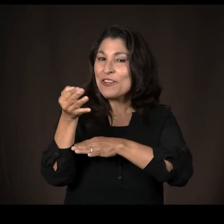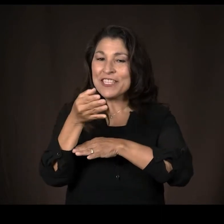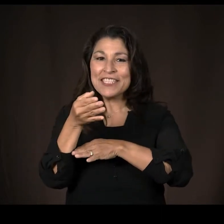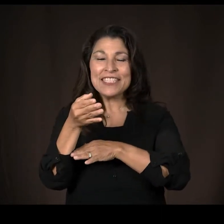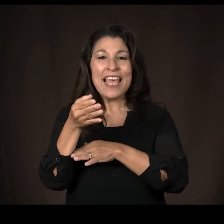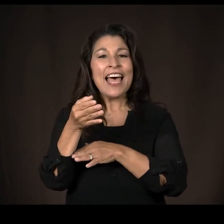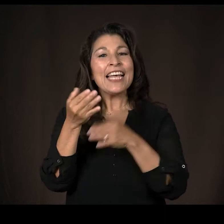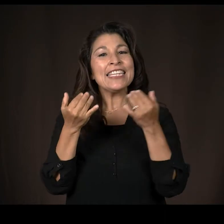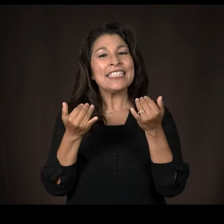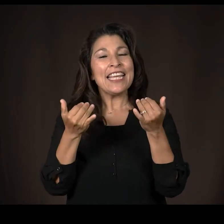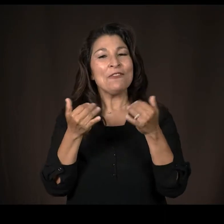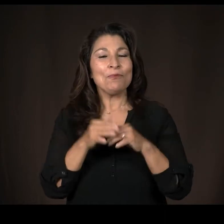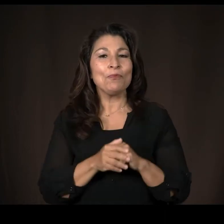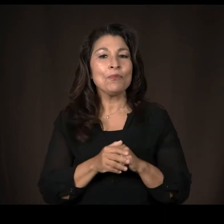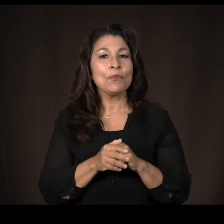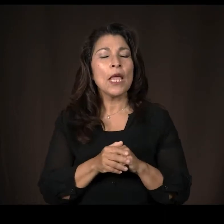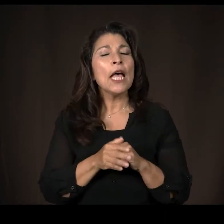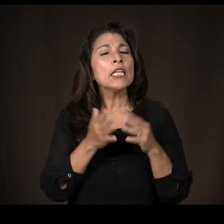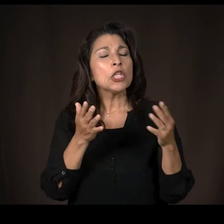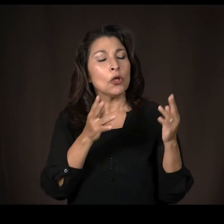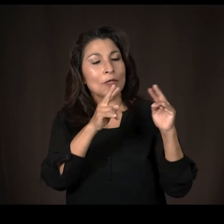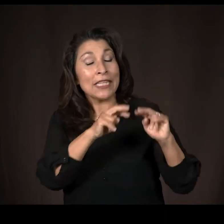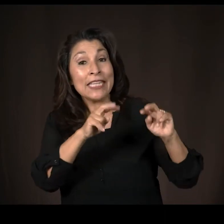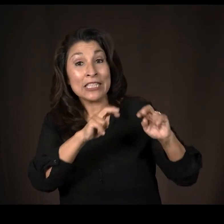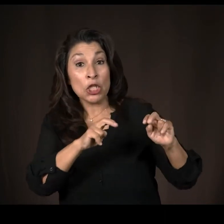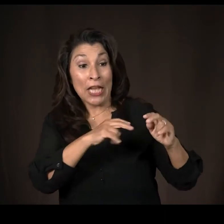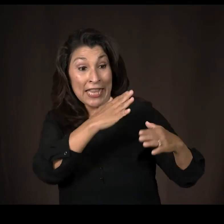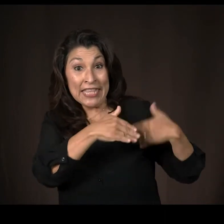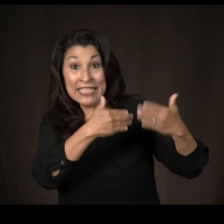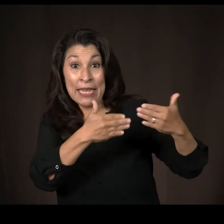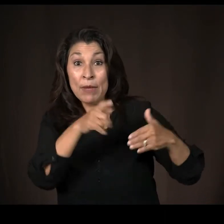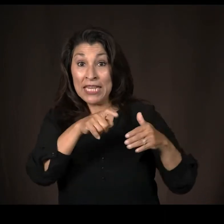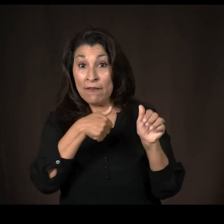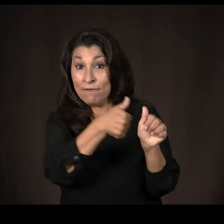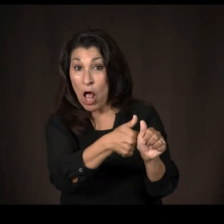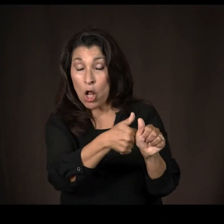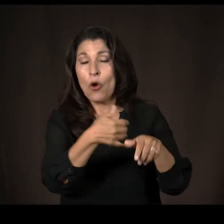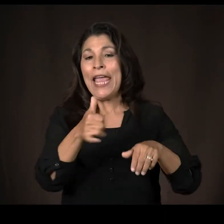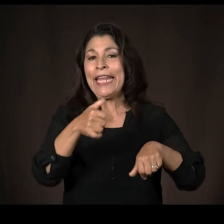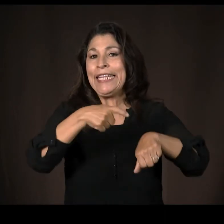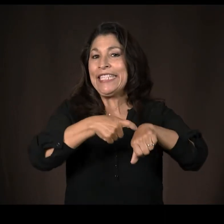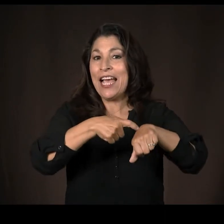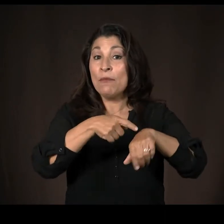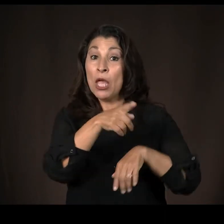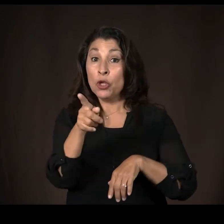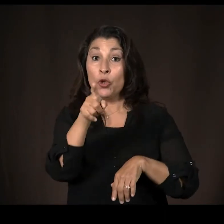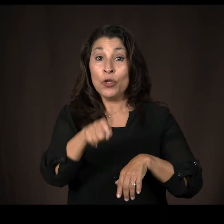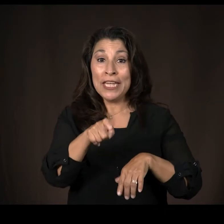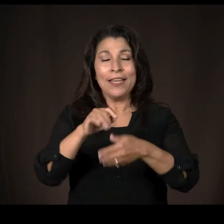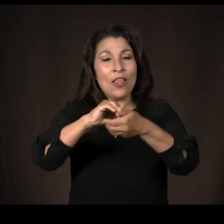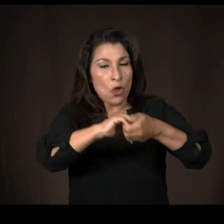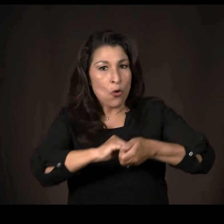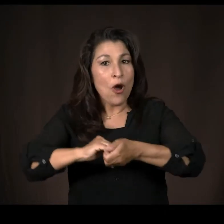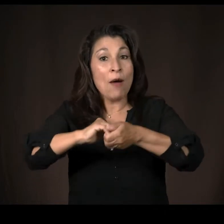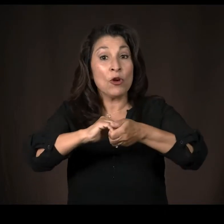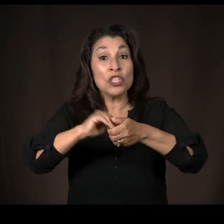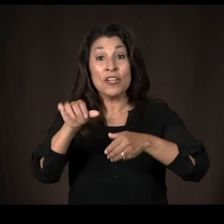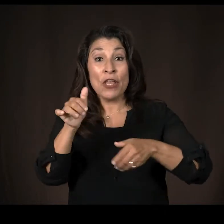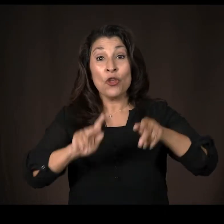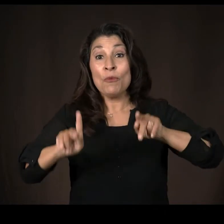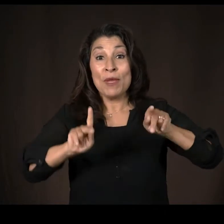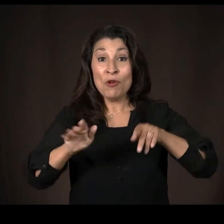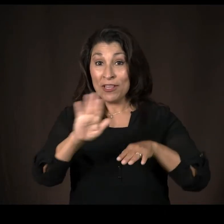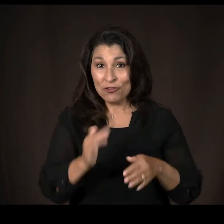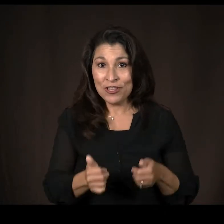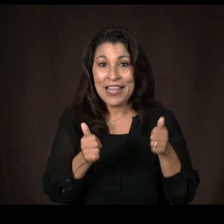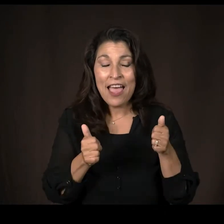this message today. So let's look at the steps that you're going to need to follow anytime you need the cooperation of other people